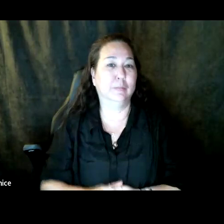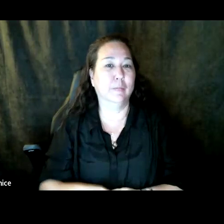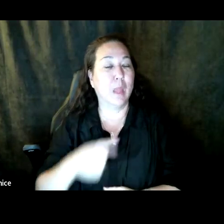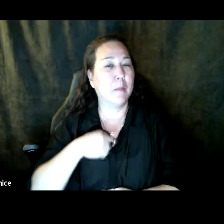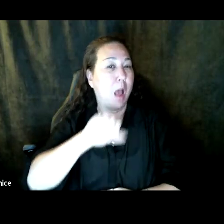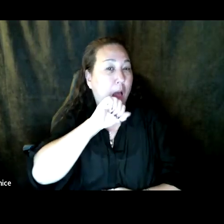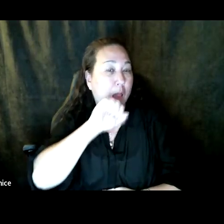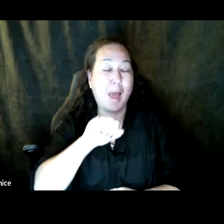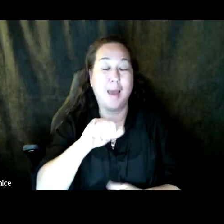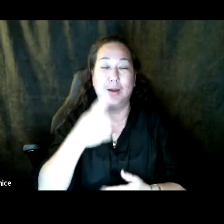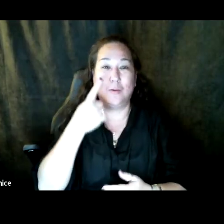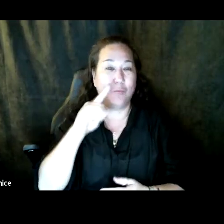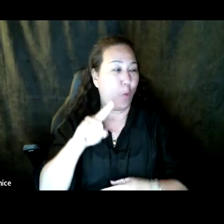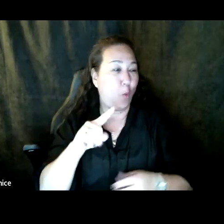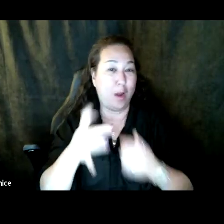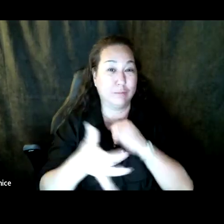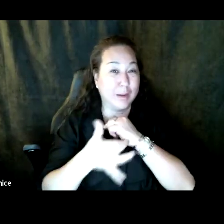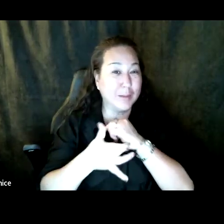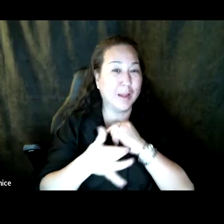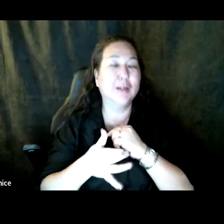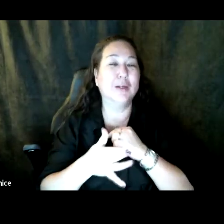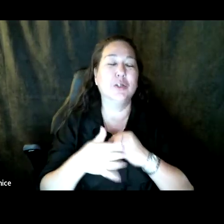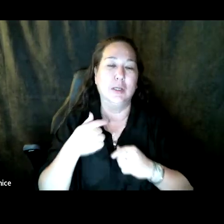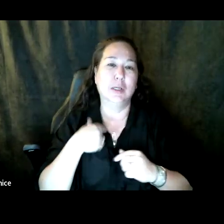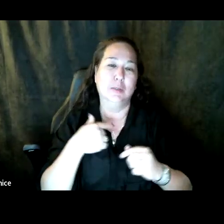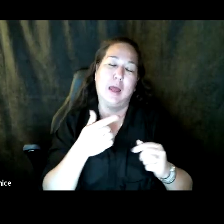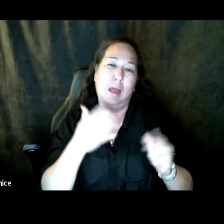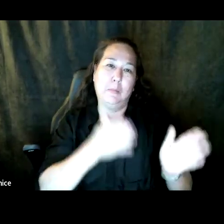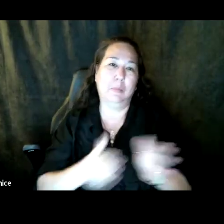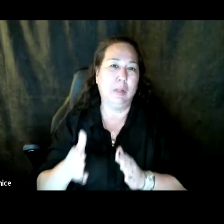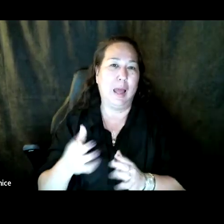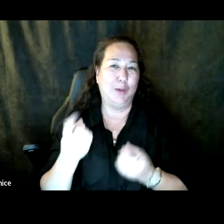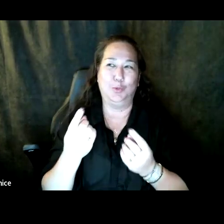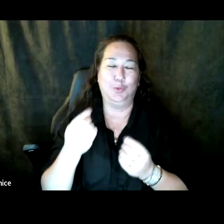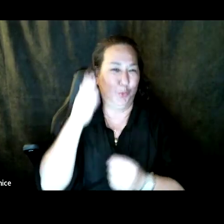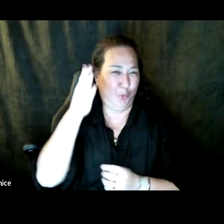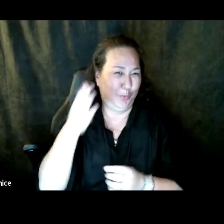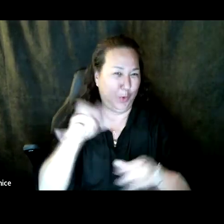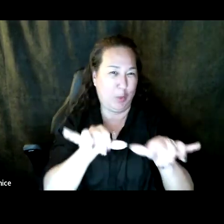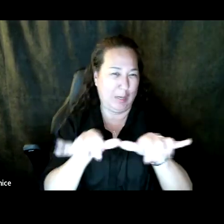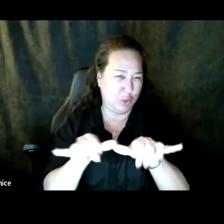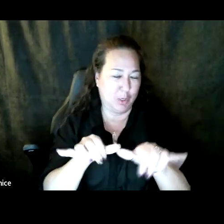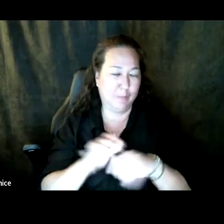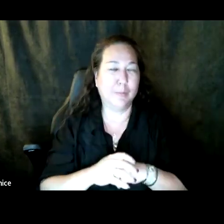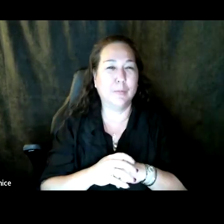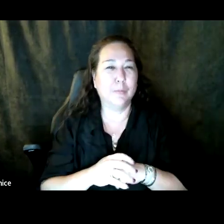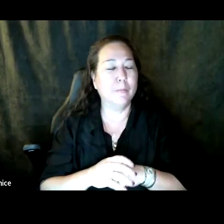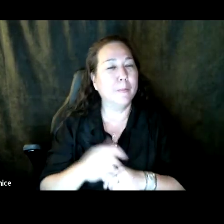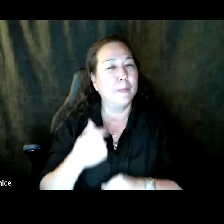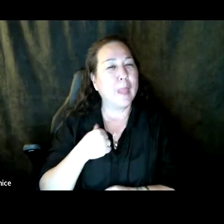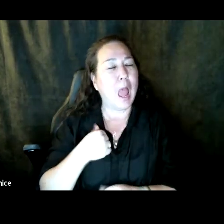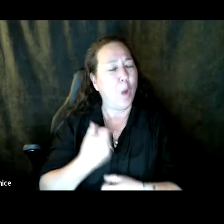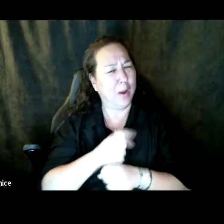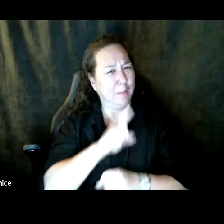passion for engineering, which I plan to pursue in the future. I look forward to using my position to ensure that student voices